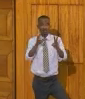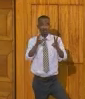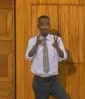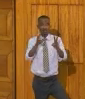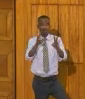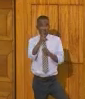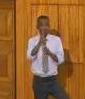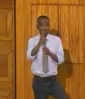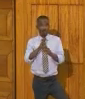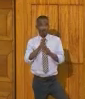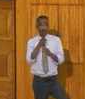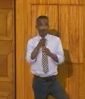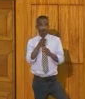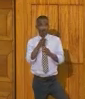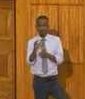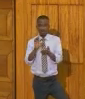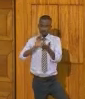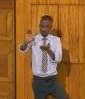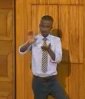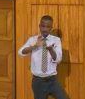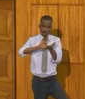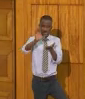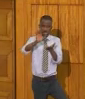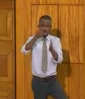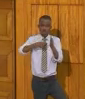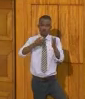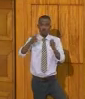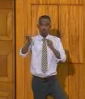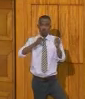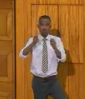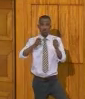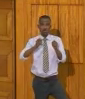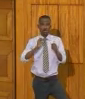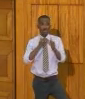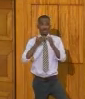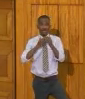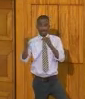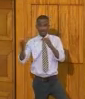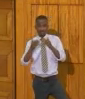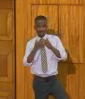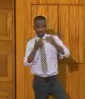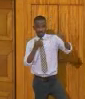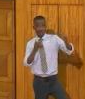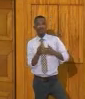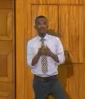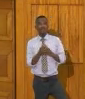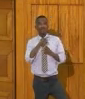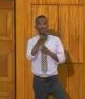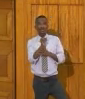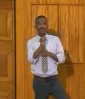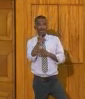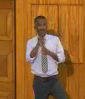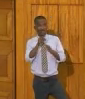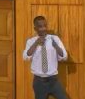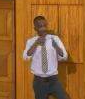strategic resource allocation and cost control measure to expand access to HIV viral load sector,